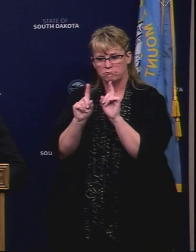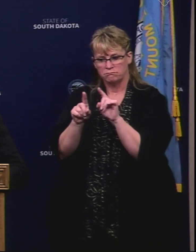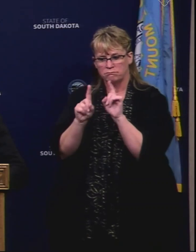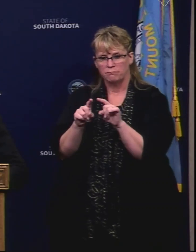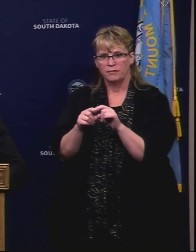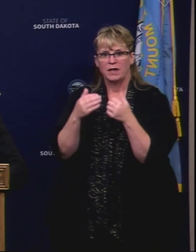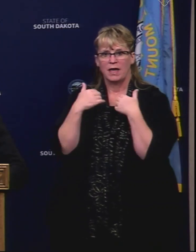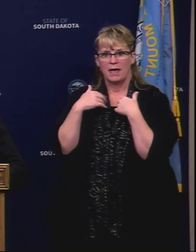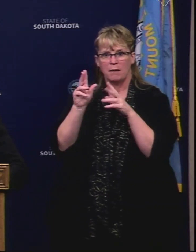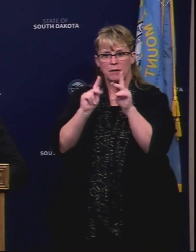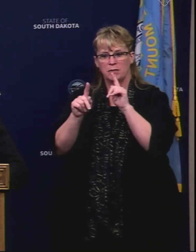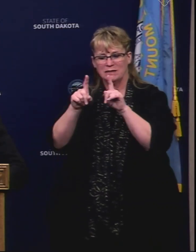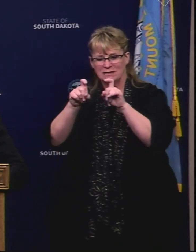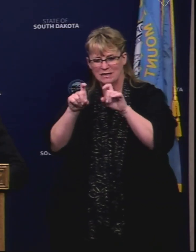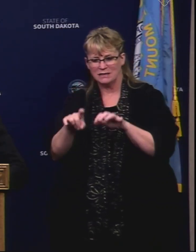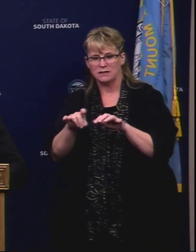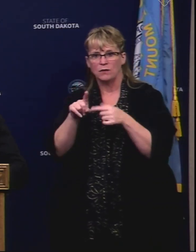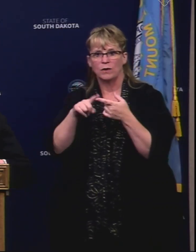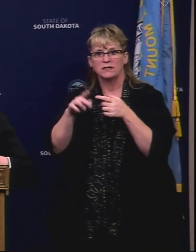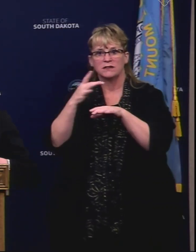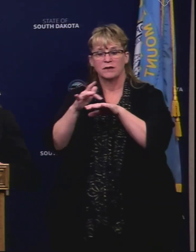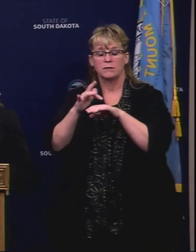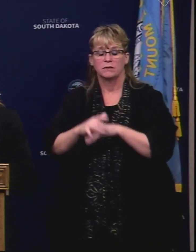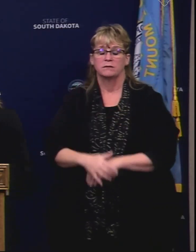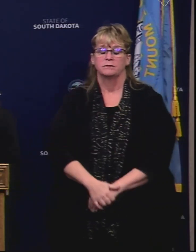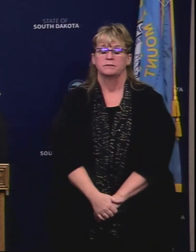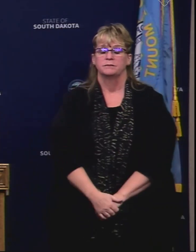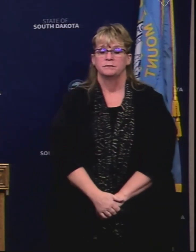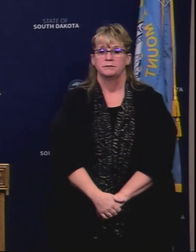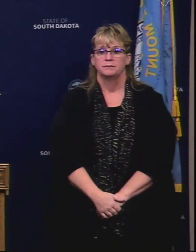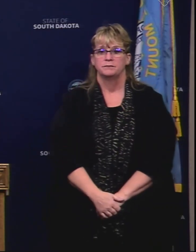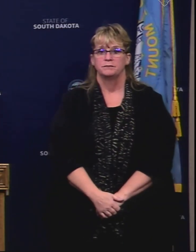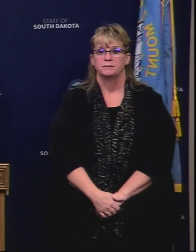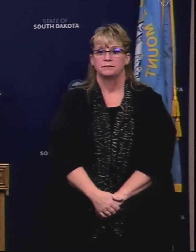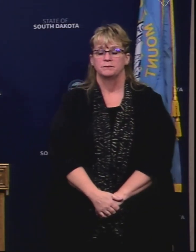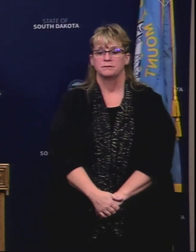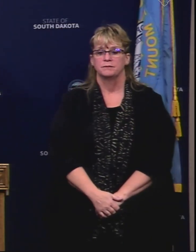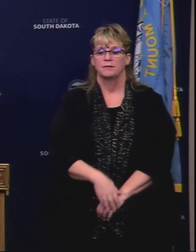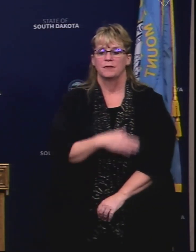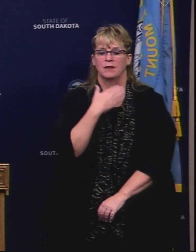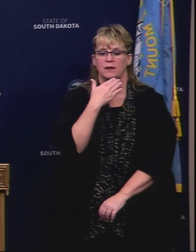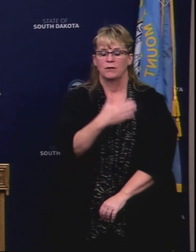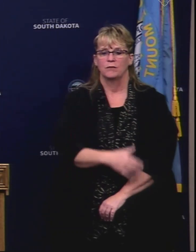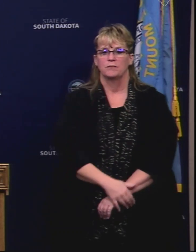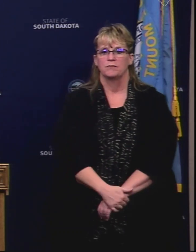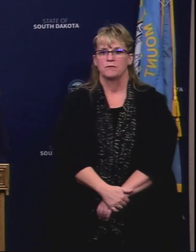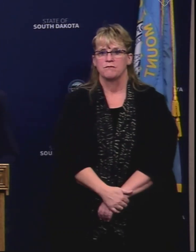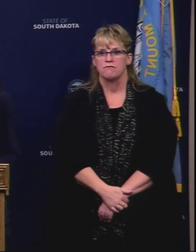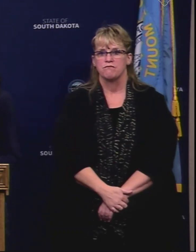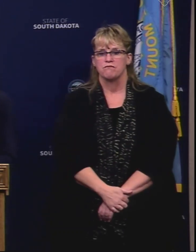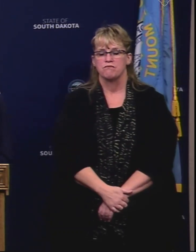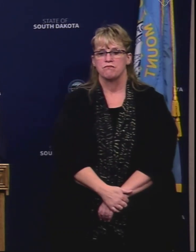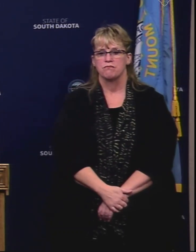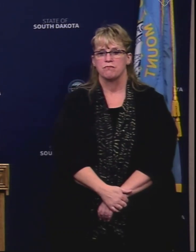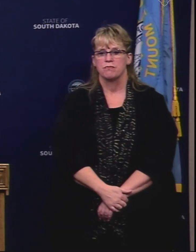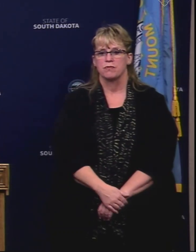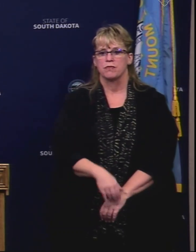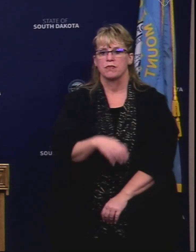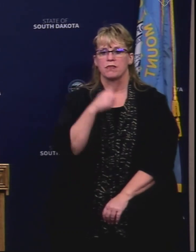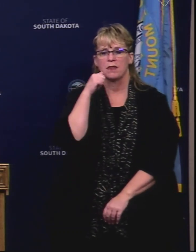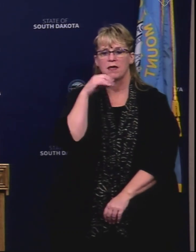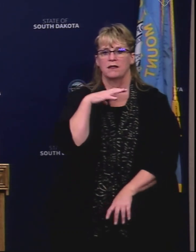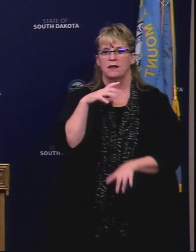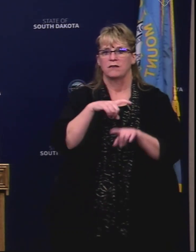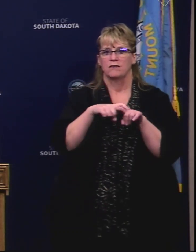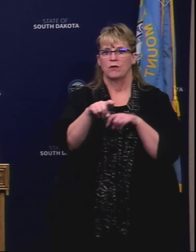people to get tested as that's available to them. Thank you. This is Morgan at the Rapid